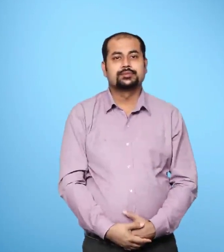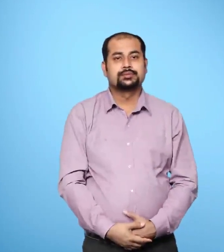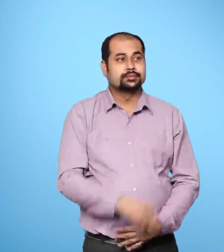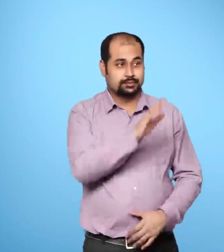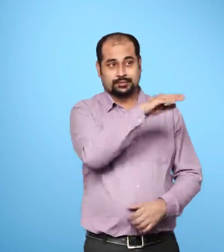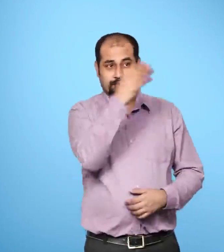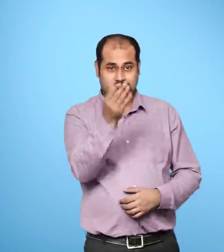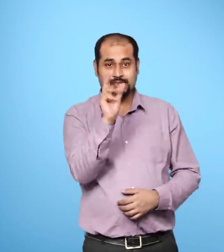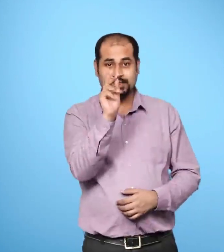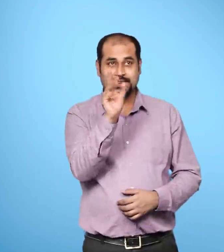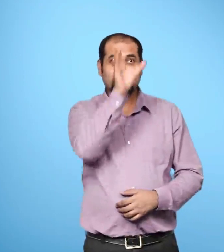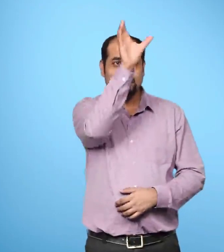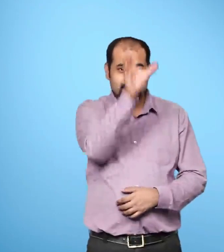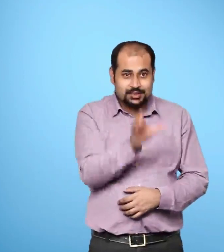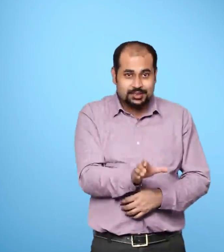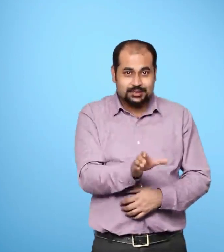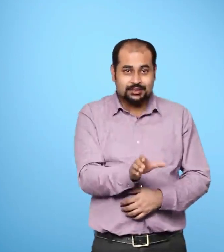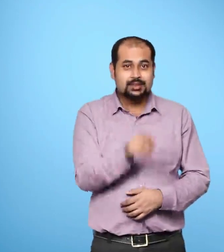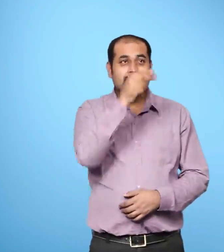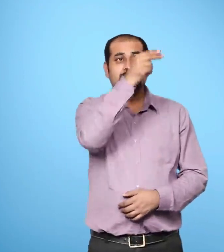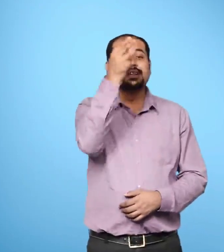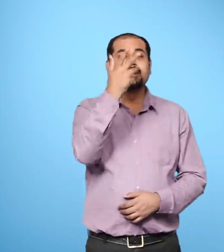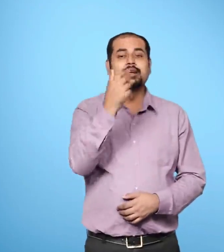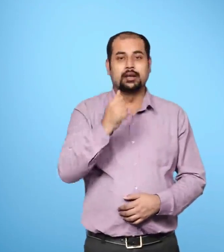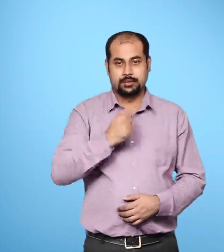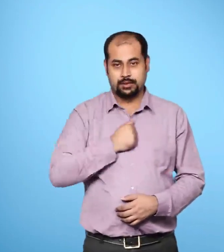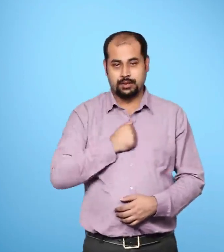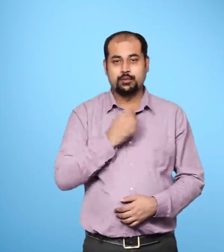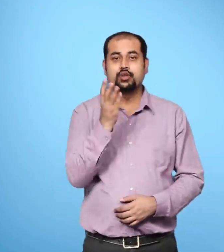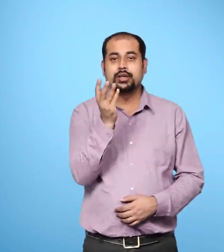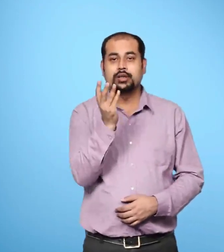The second column is titled My Points.